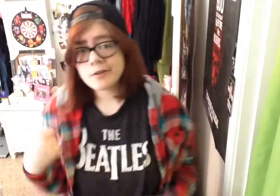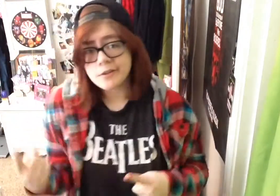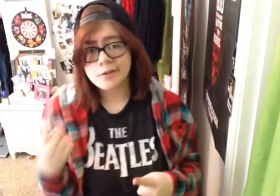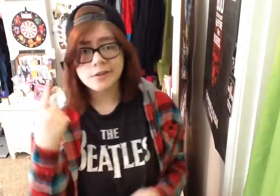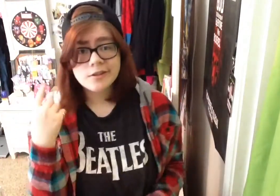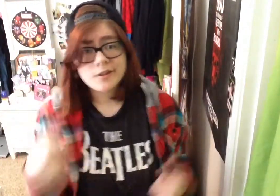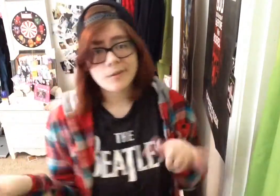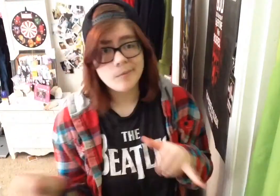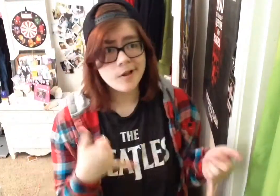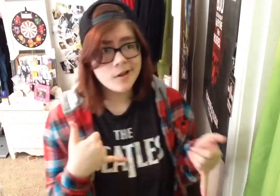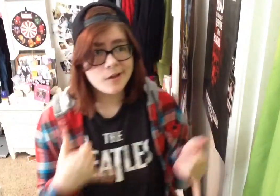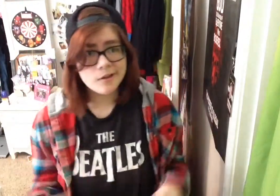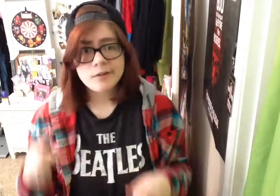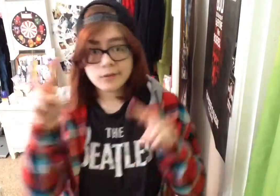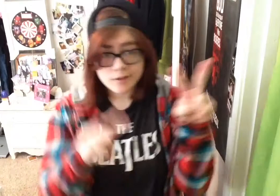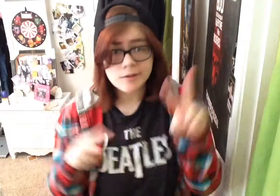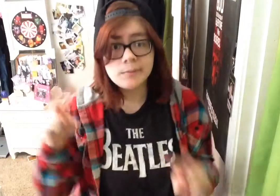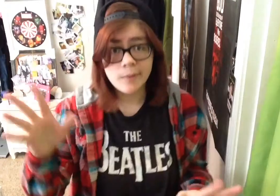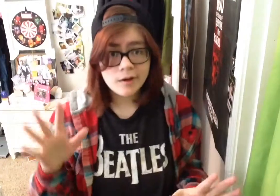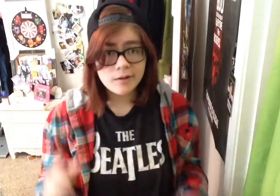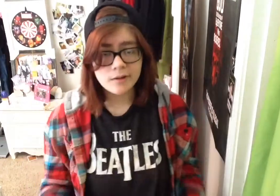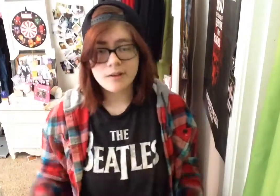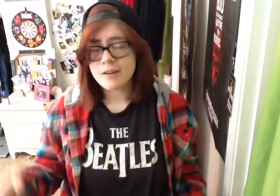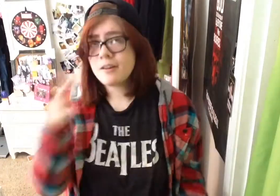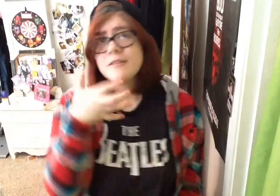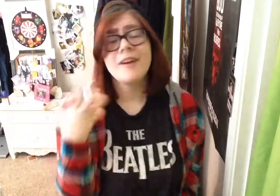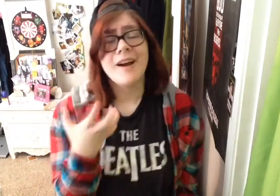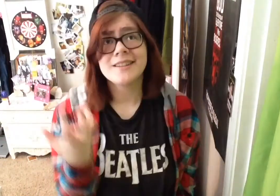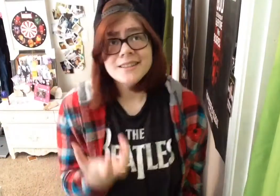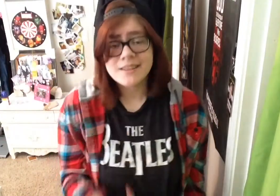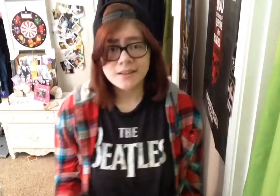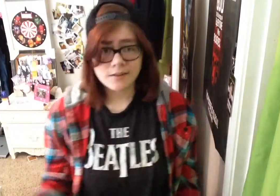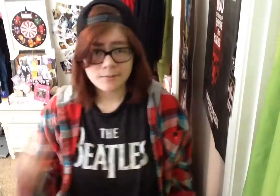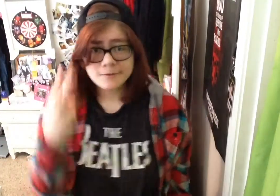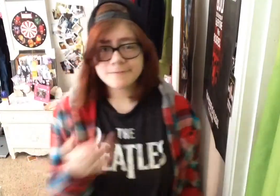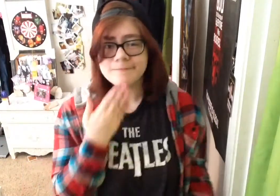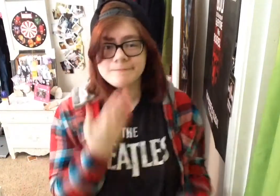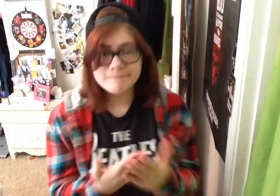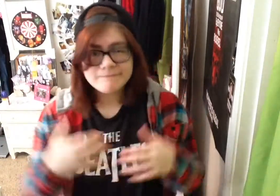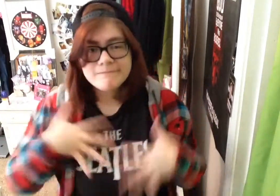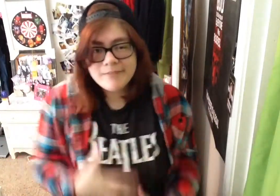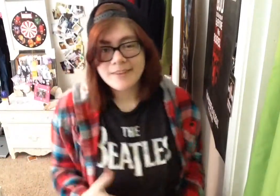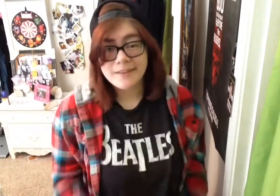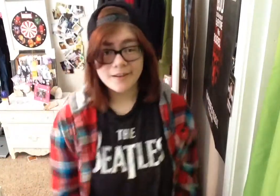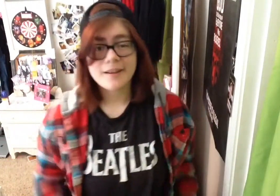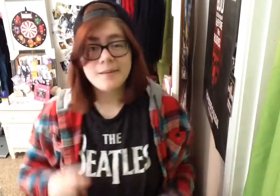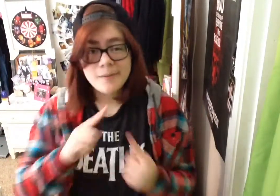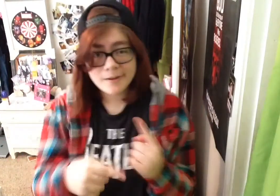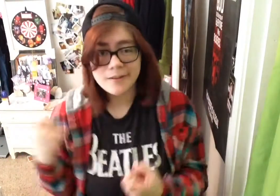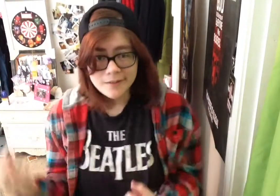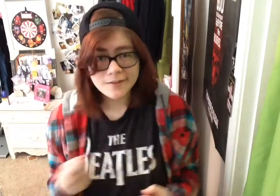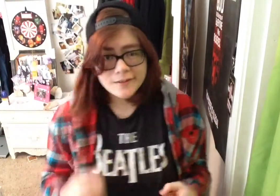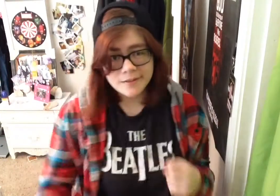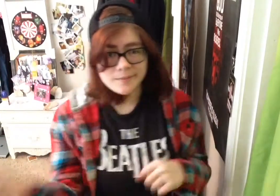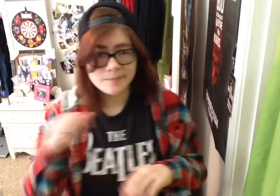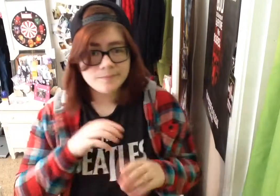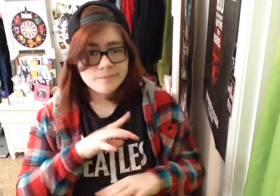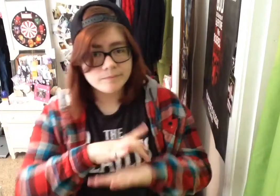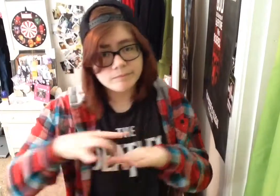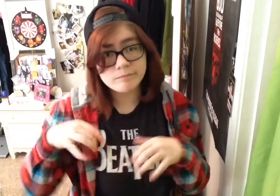was going to see a play. Well, I could visit his box. God, you're a fuck. Y'all look pretty good in your frocks. How about when I get back, we all strip down to our socks.